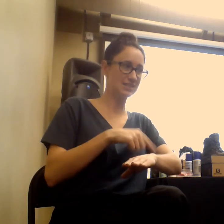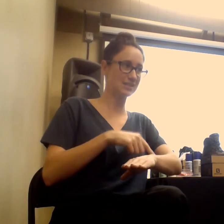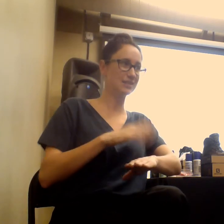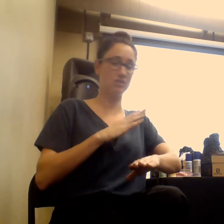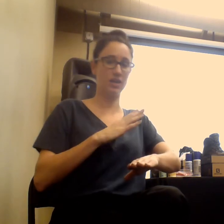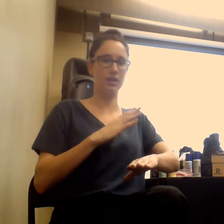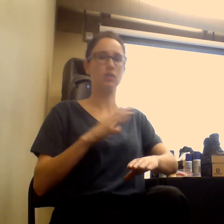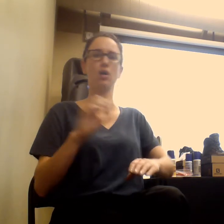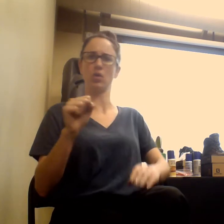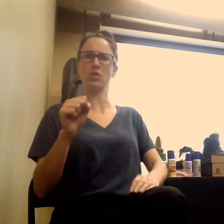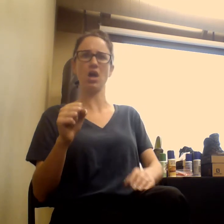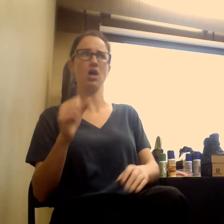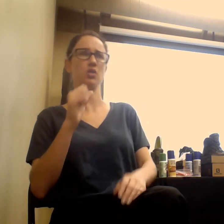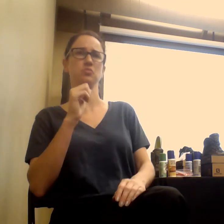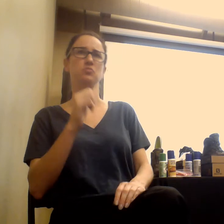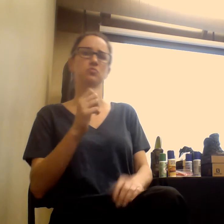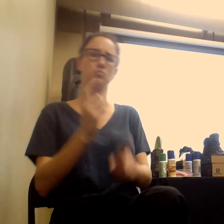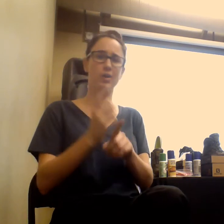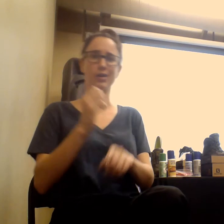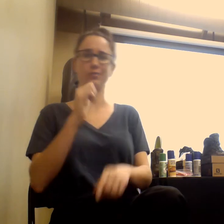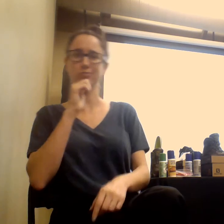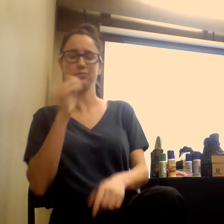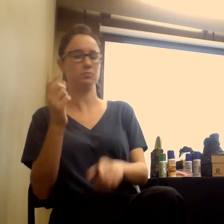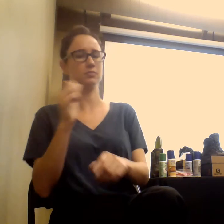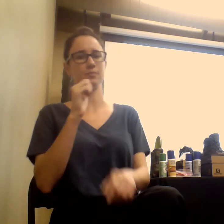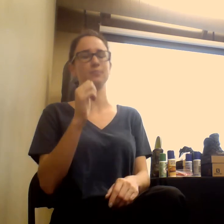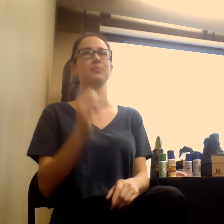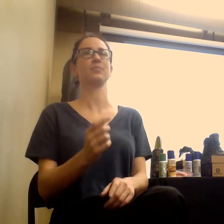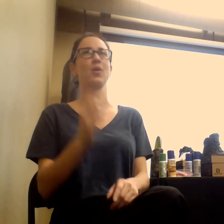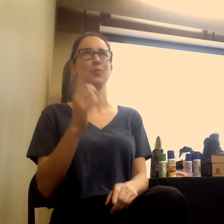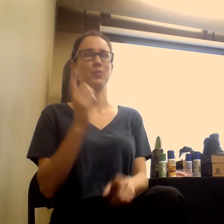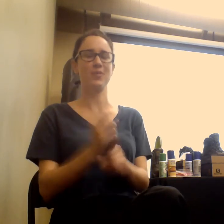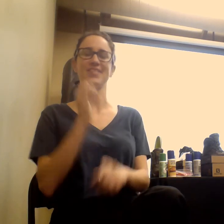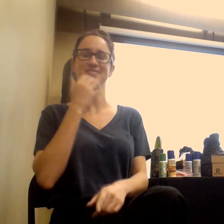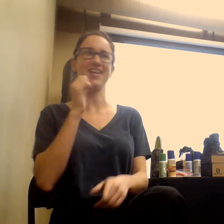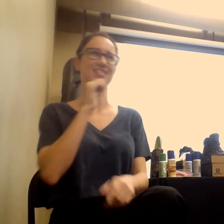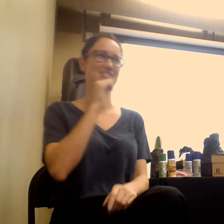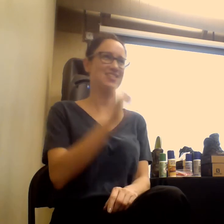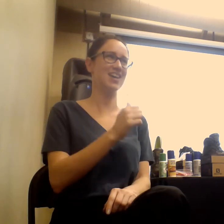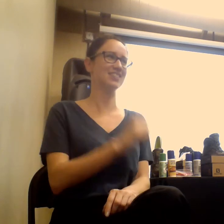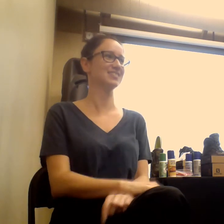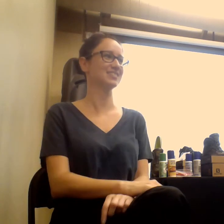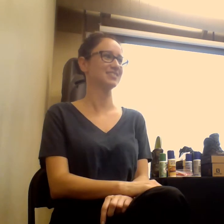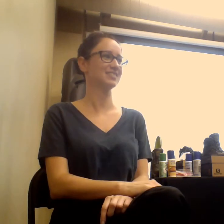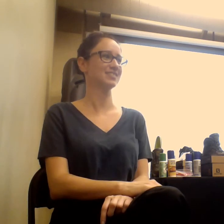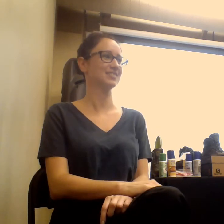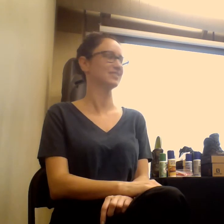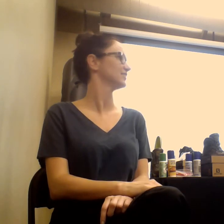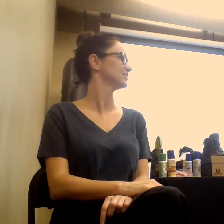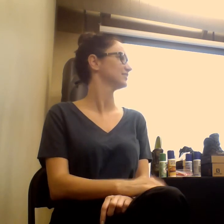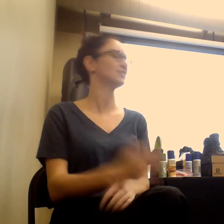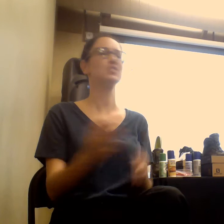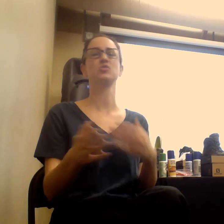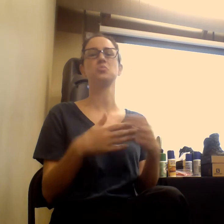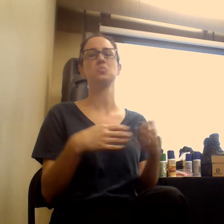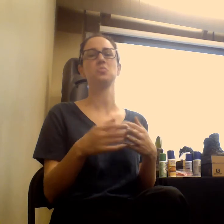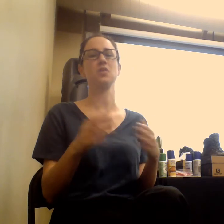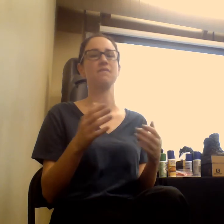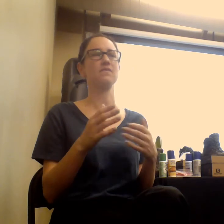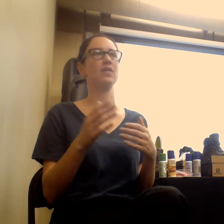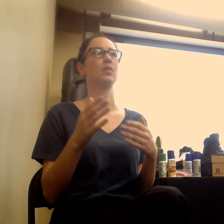wrong. Okay, so before we depart today, I'm going to ask you guys to do one last thing for me. These are class surveys. Only myself